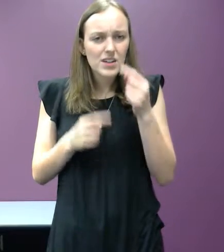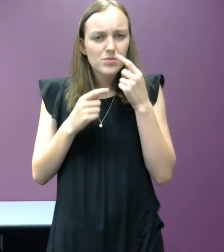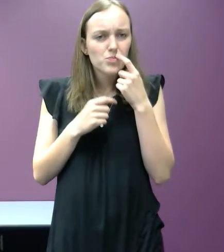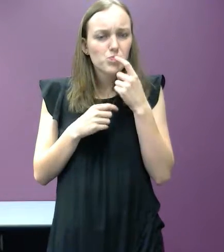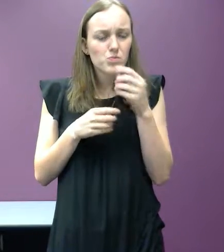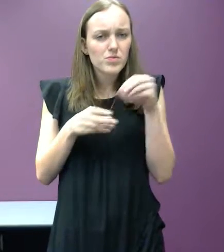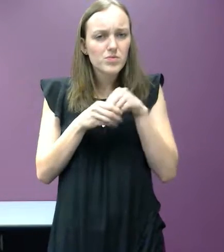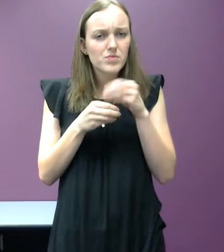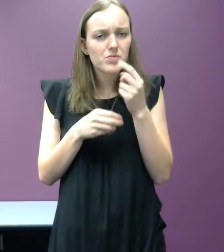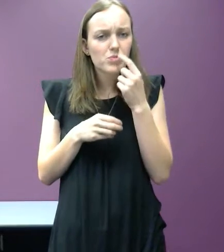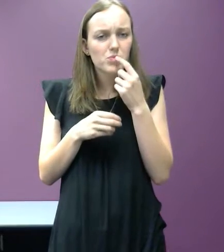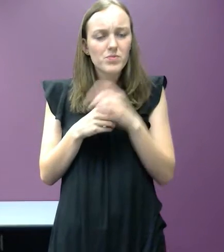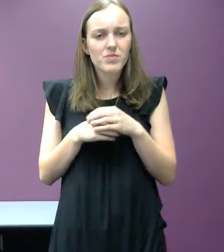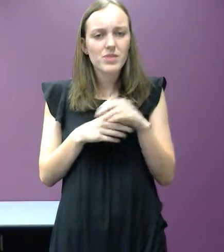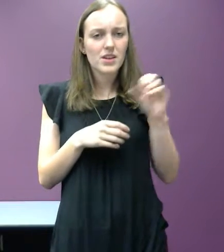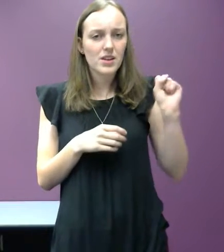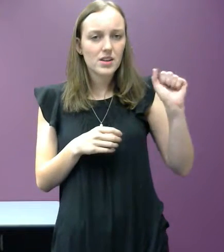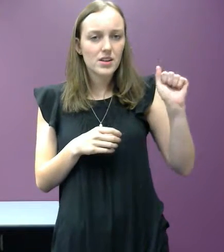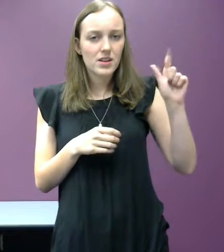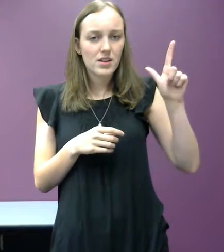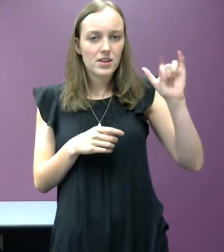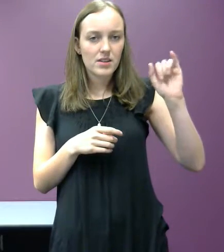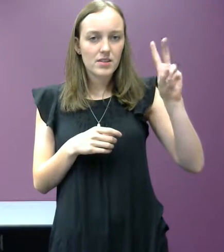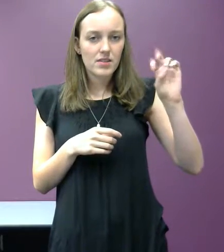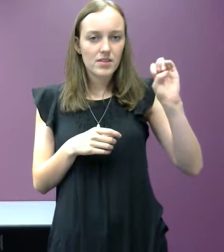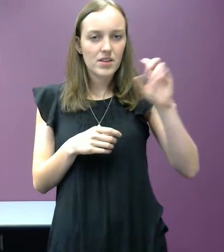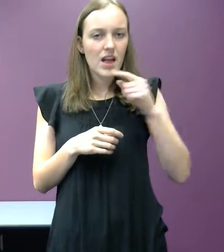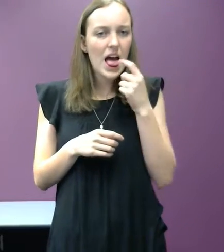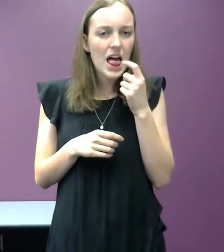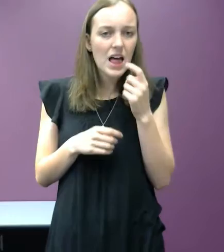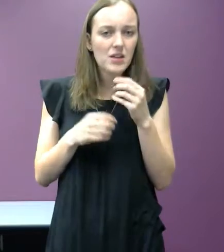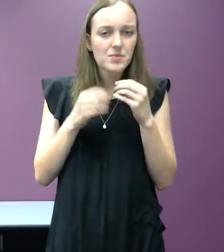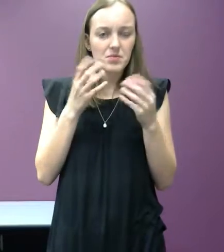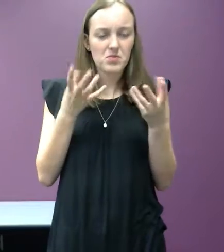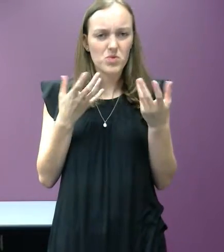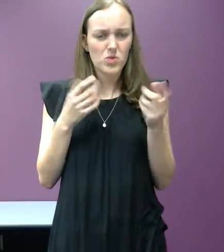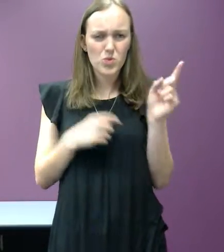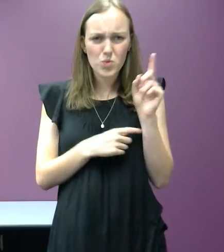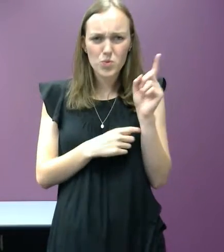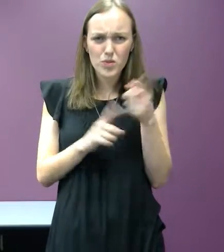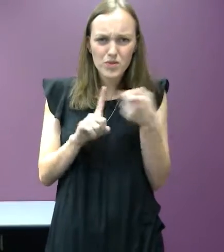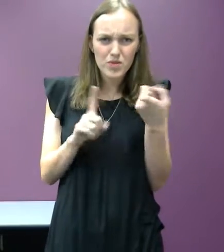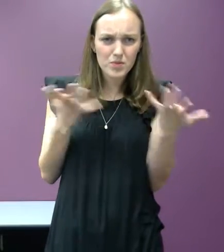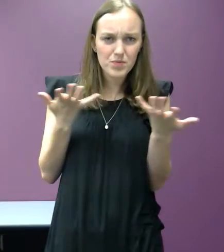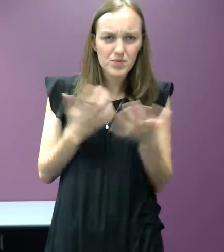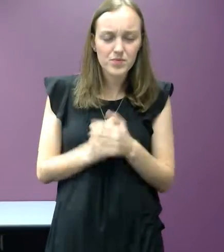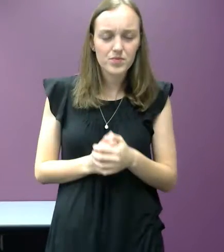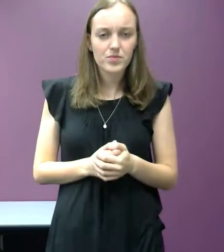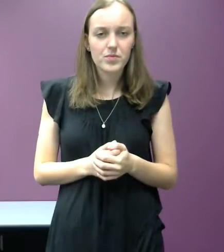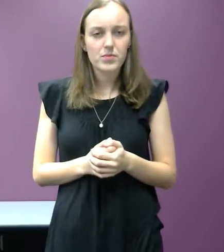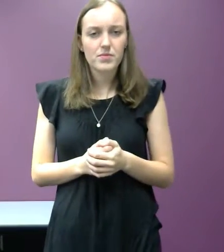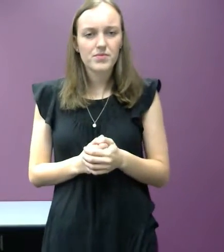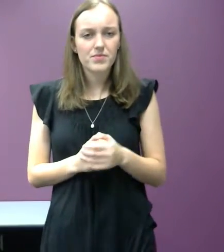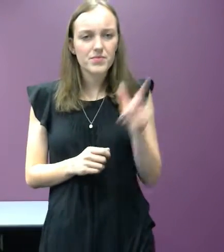saliva was produced. But we talked about where did that come from? When we talked about the lemon and used the lemon,